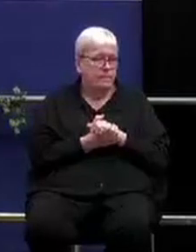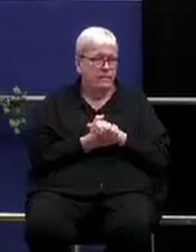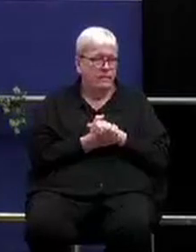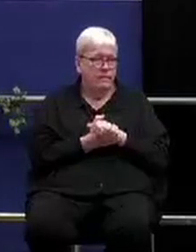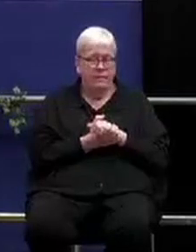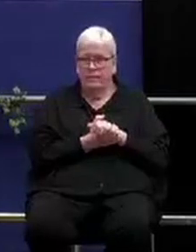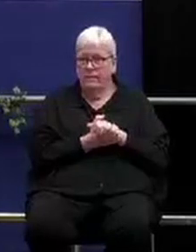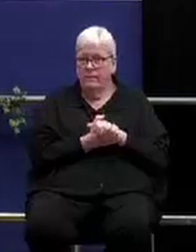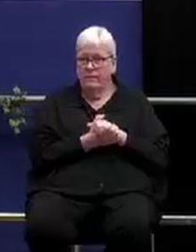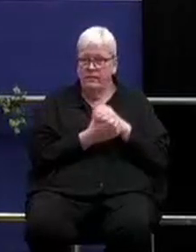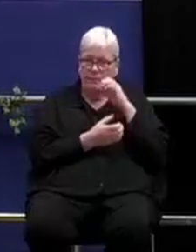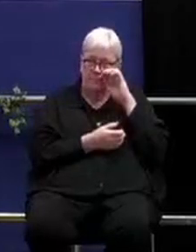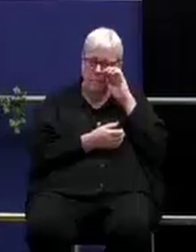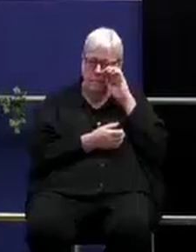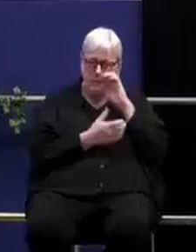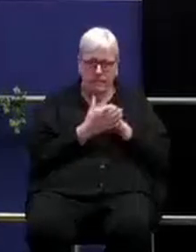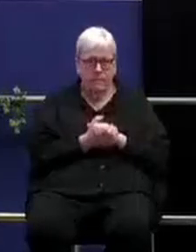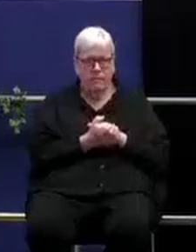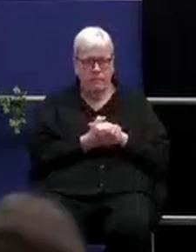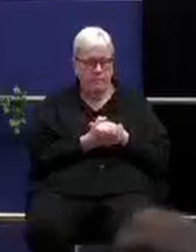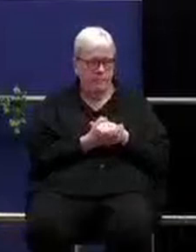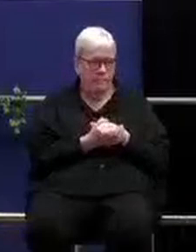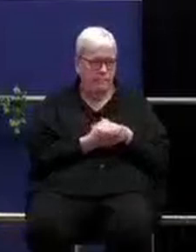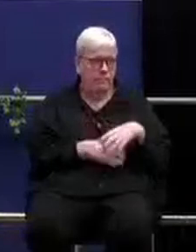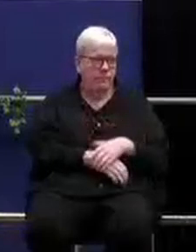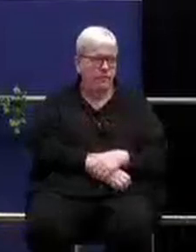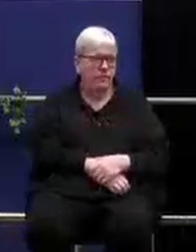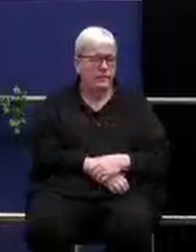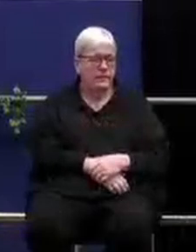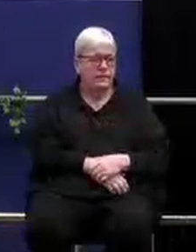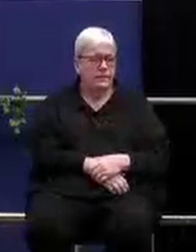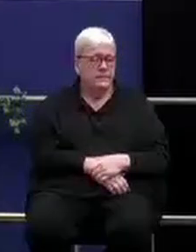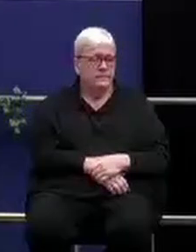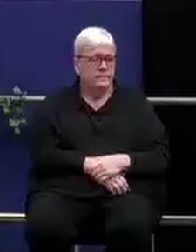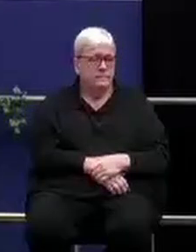I think we had one more question down here in the front. Well, not one more, but another one.